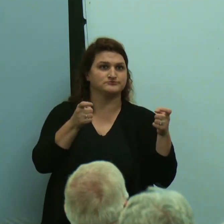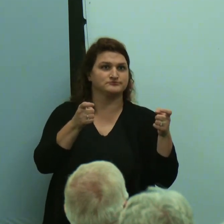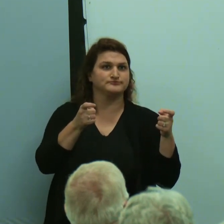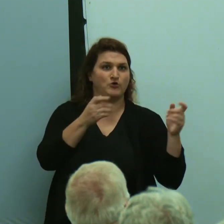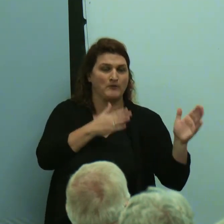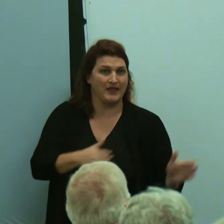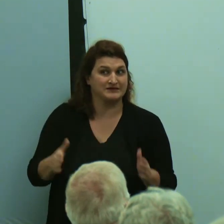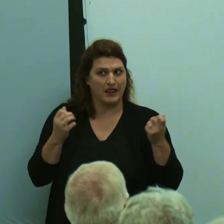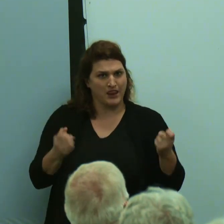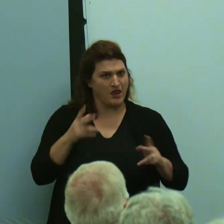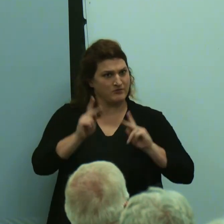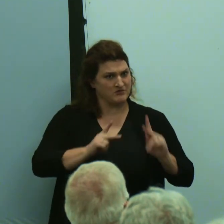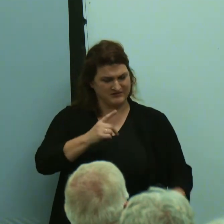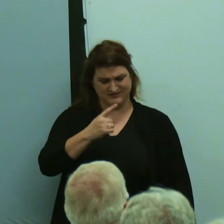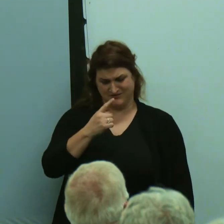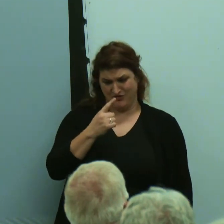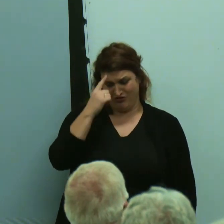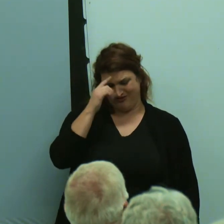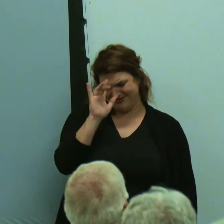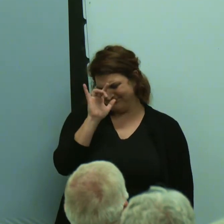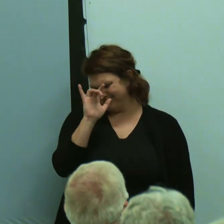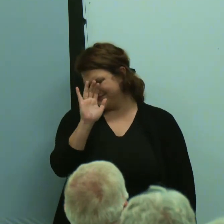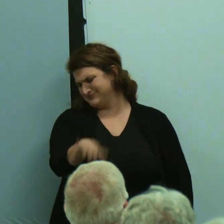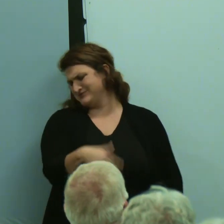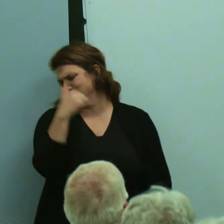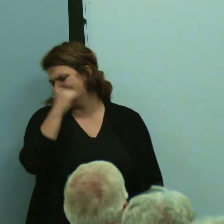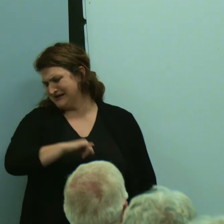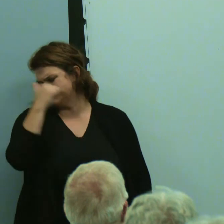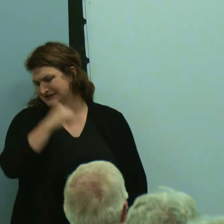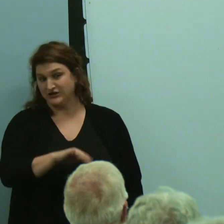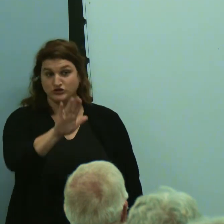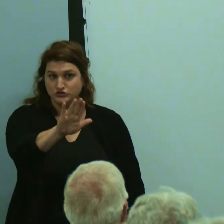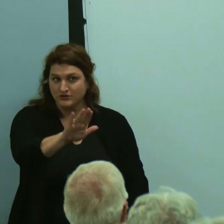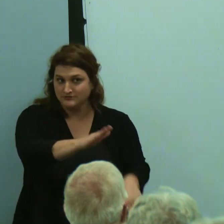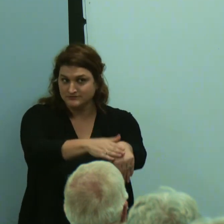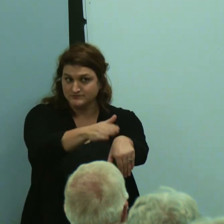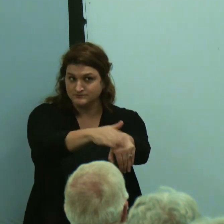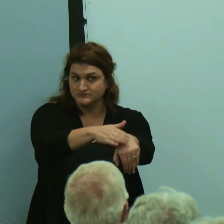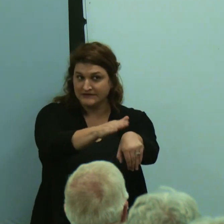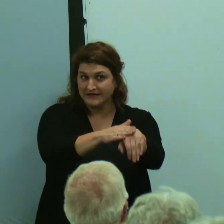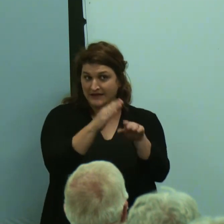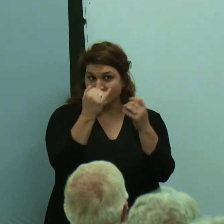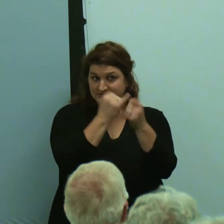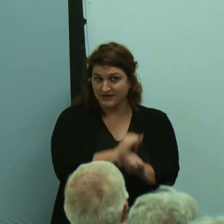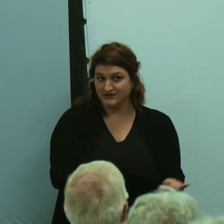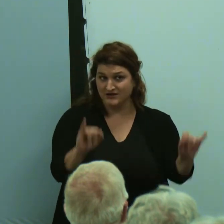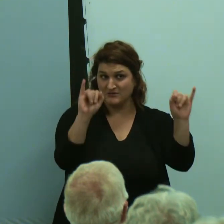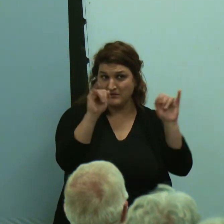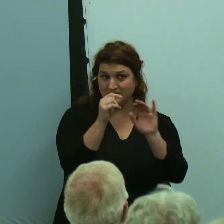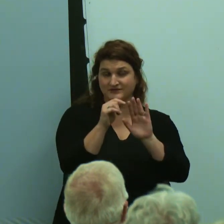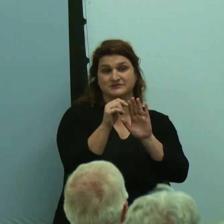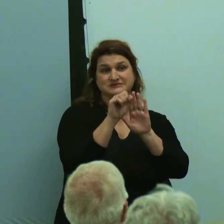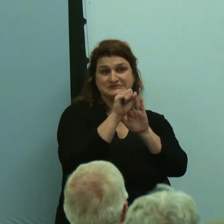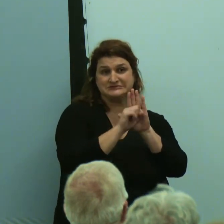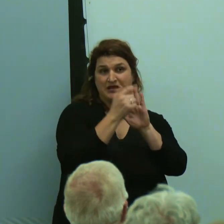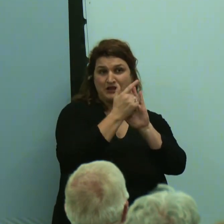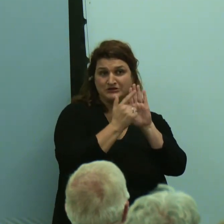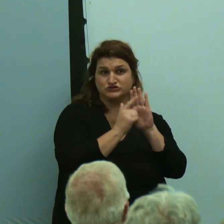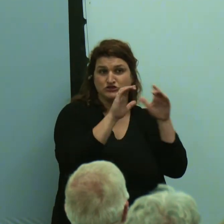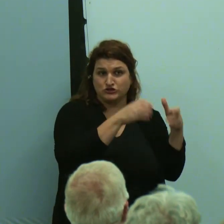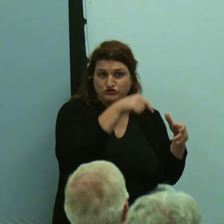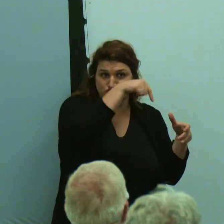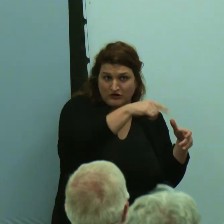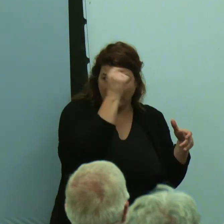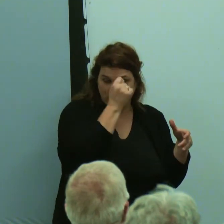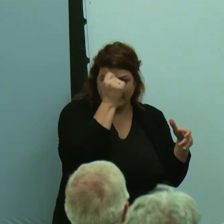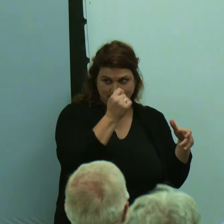A lot of people thought that was ridiculous. So look out for this independent state legislature theory. The United States